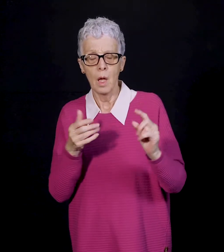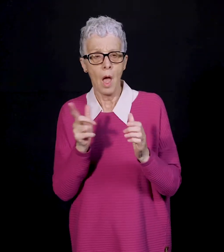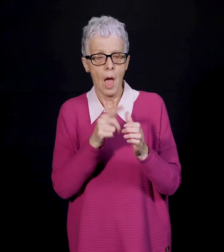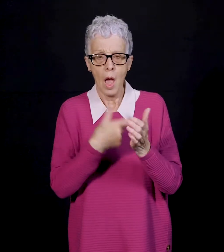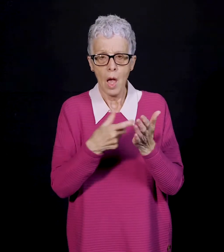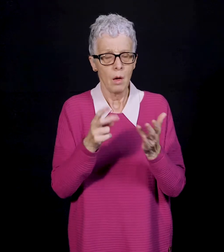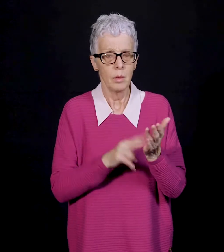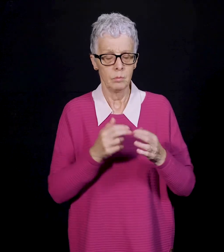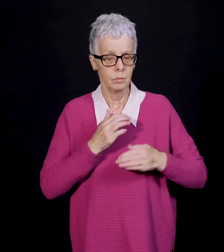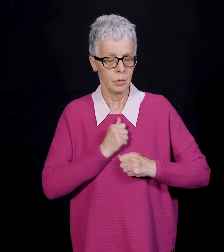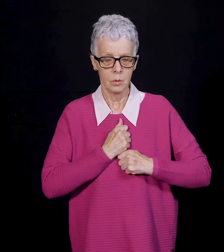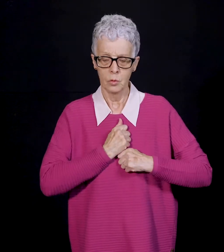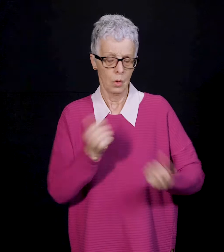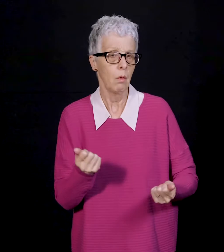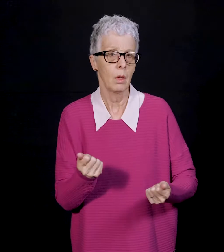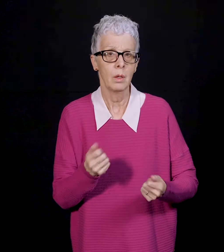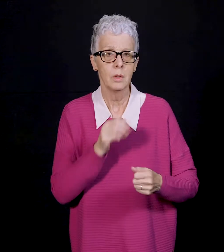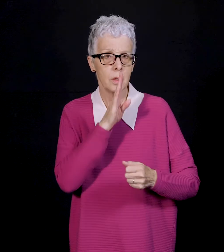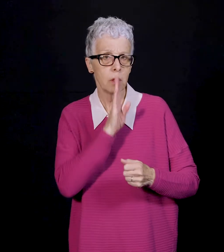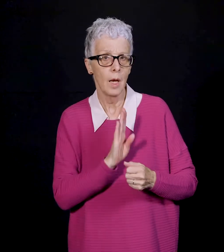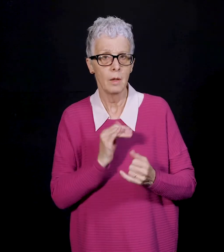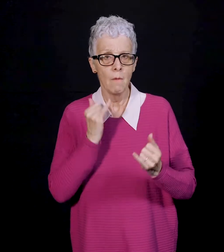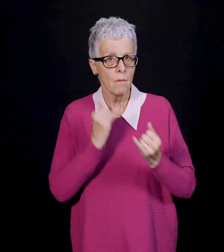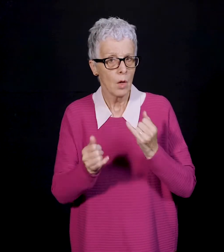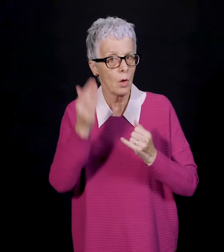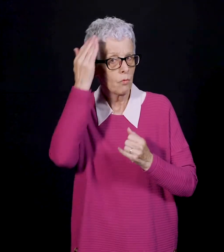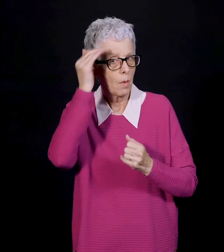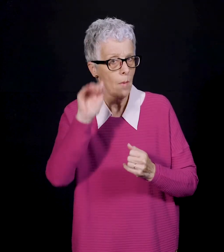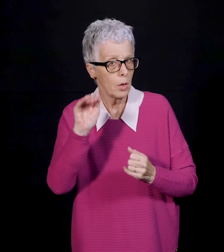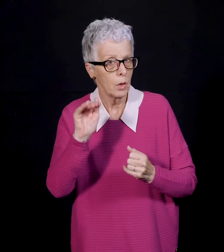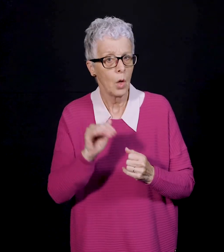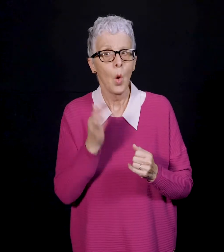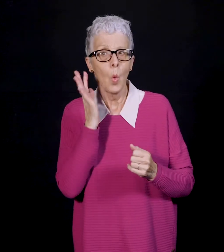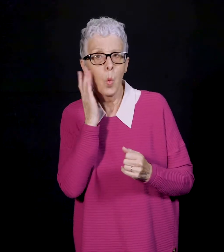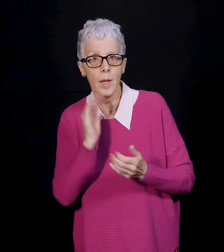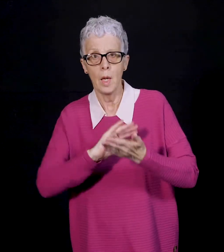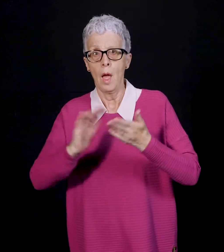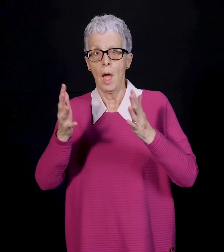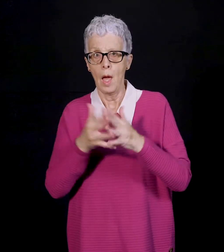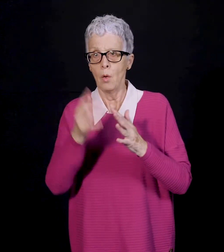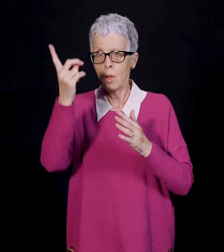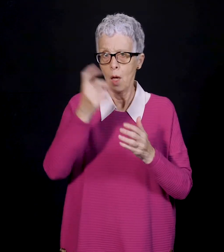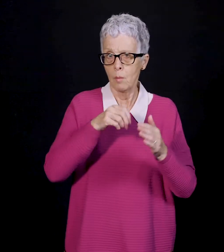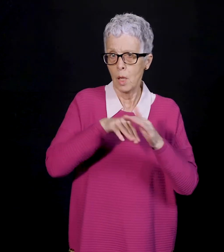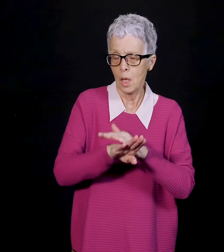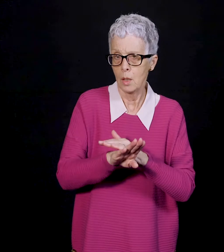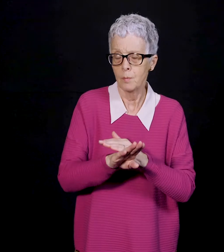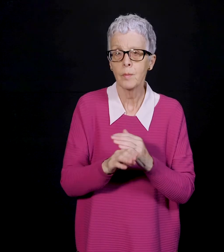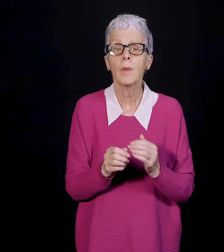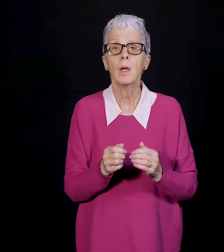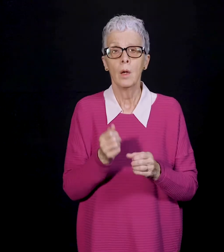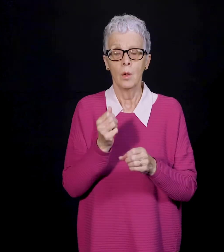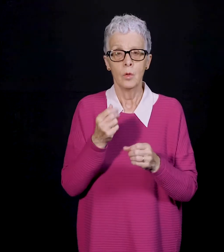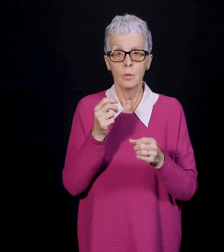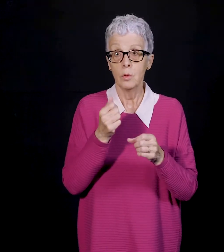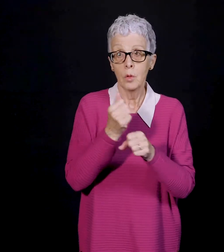his two sons in a moment. It was a very graphic reminder for him as to when and how he was to approach God. And that was to be with fear